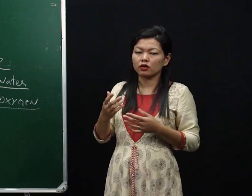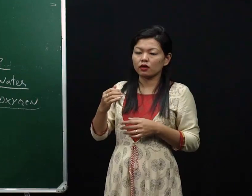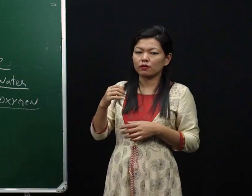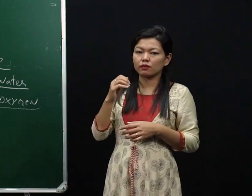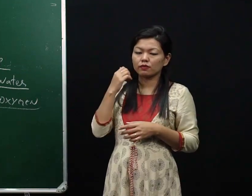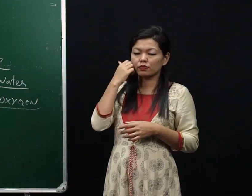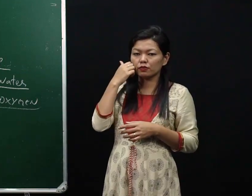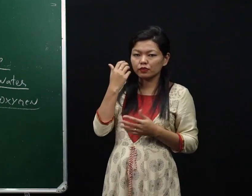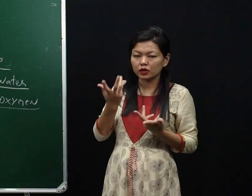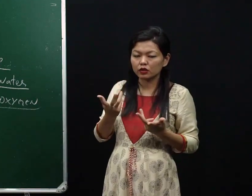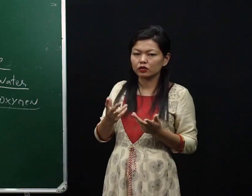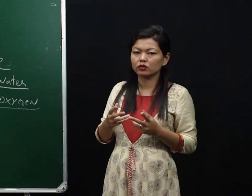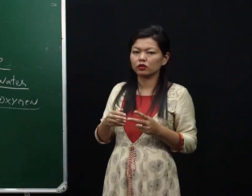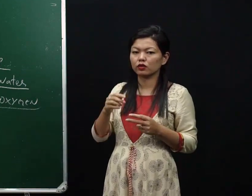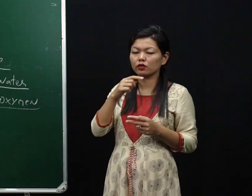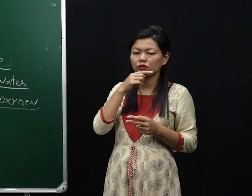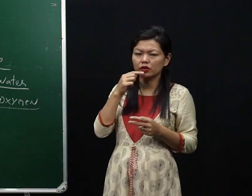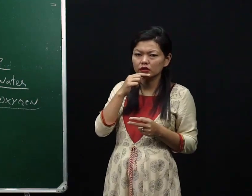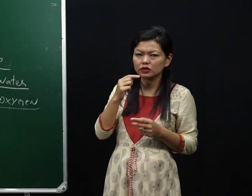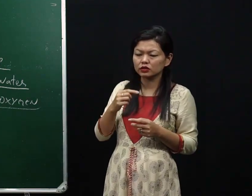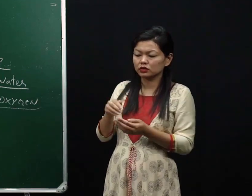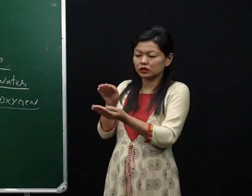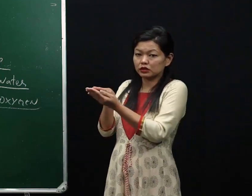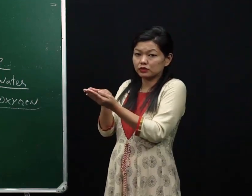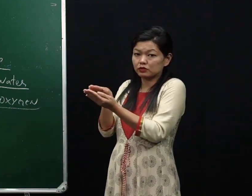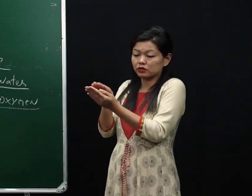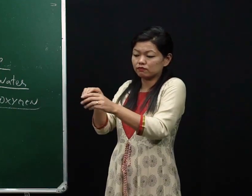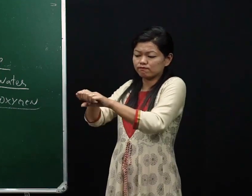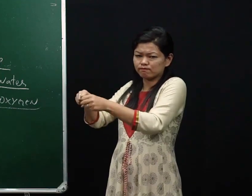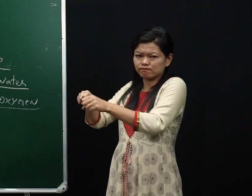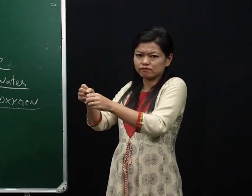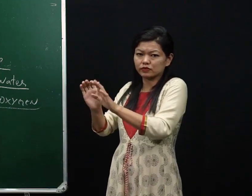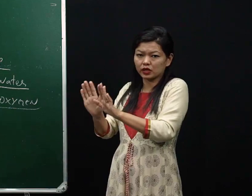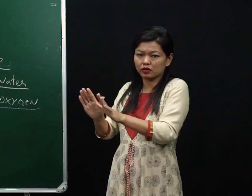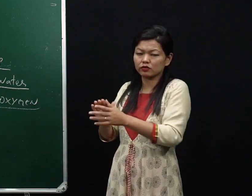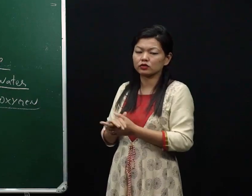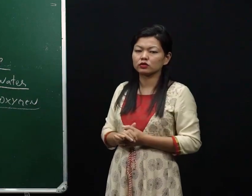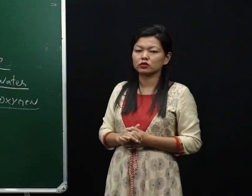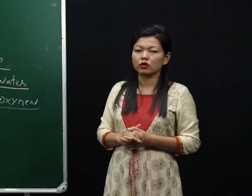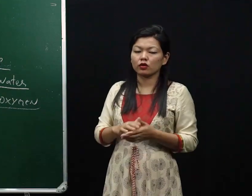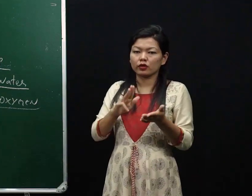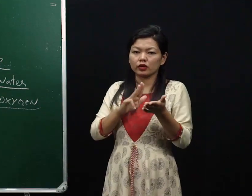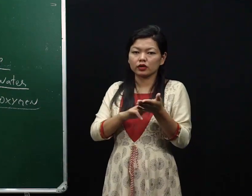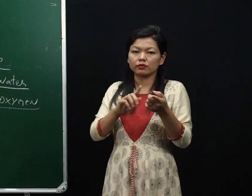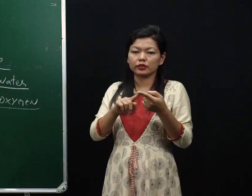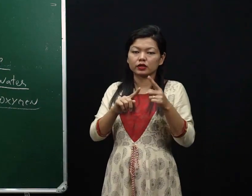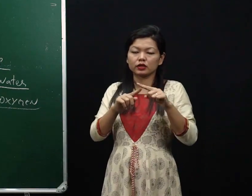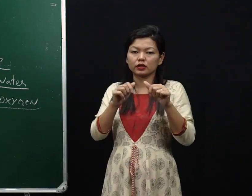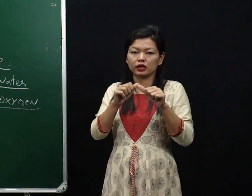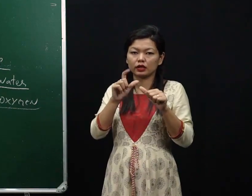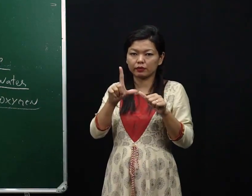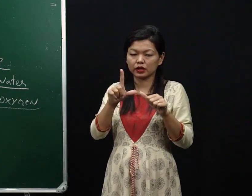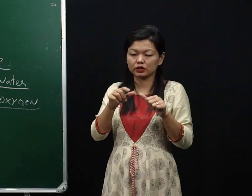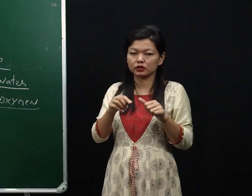So this is the result, reaction with oxygen. That means metal is reacting with the air, okay, air around.